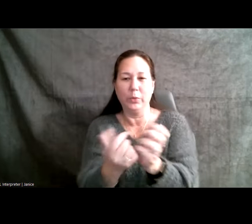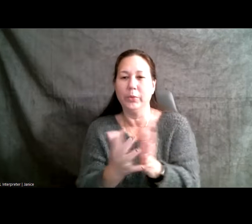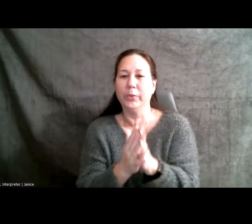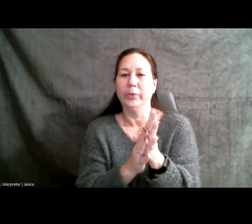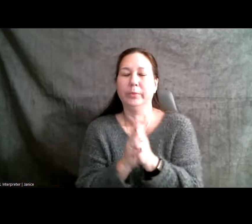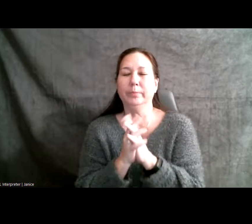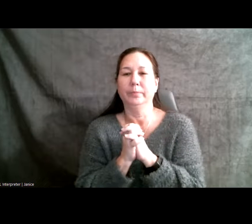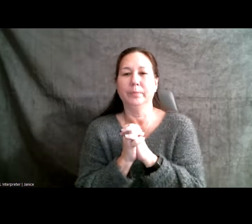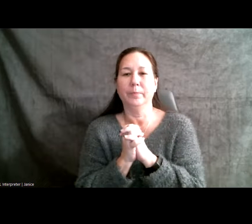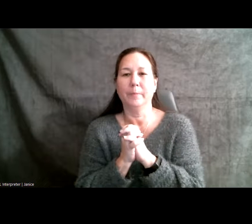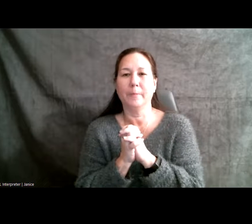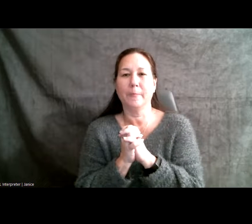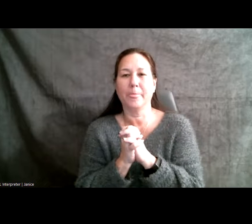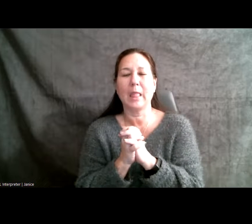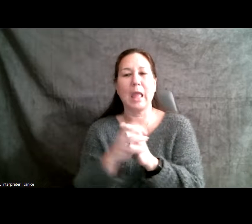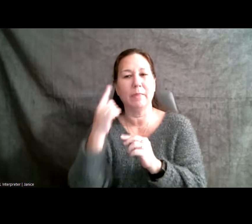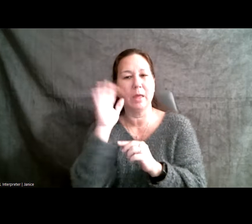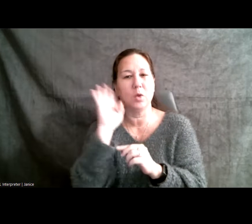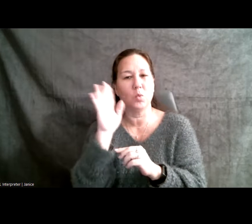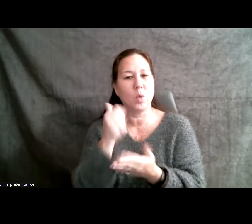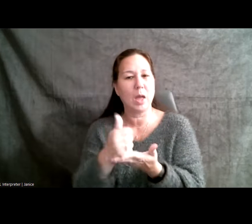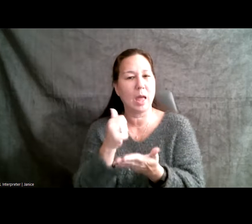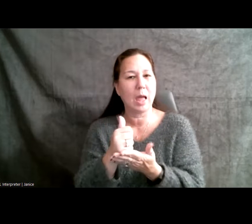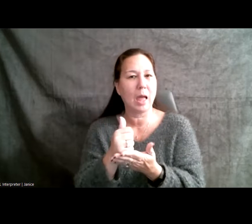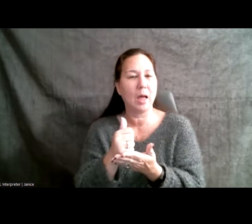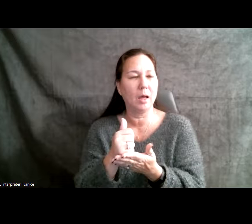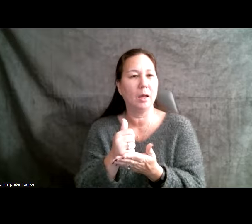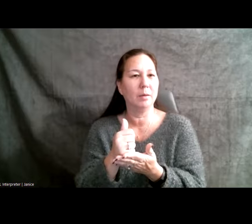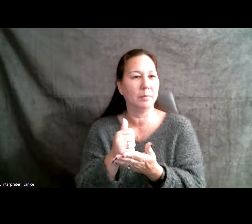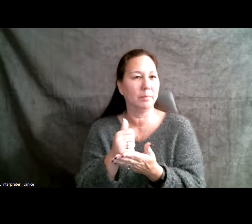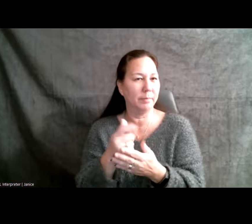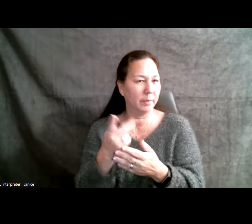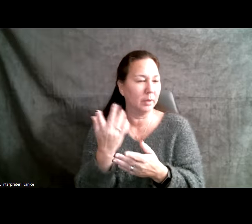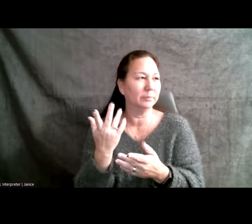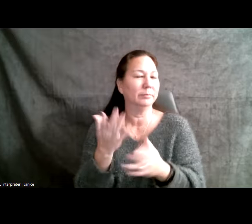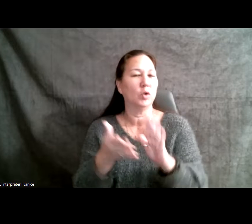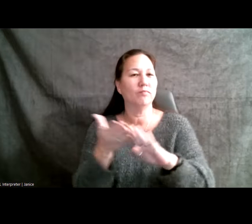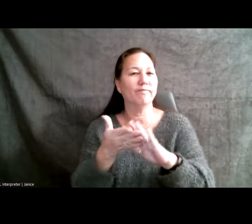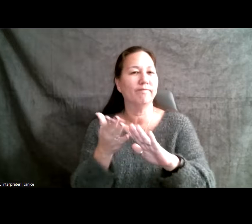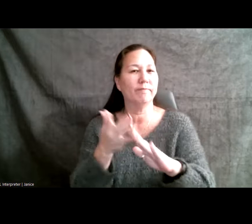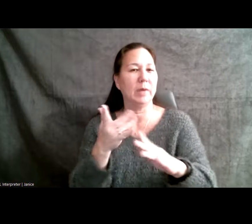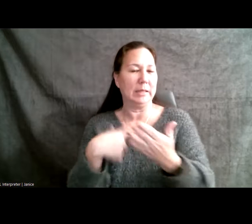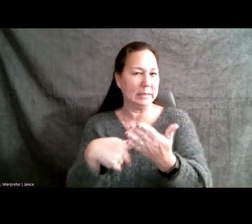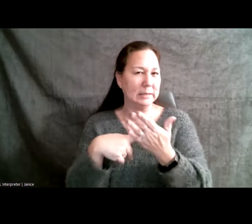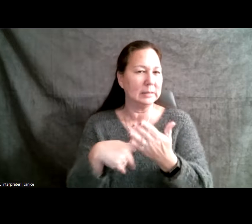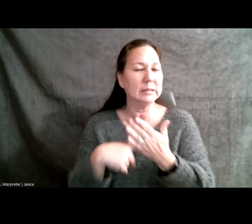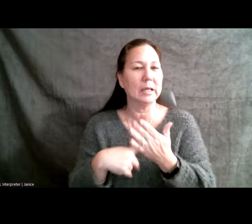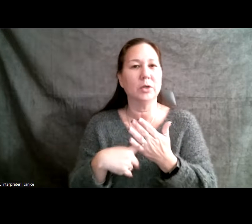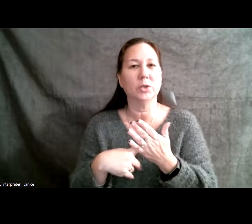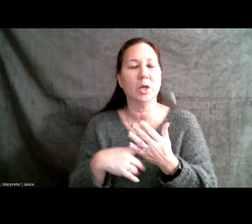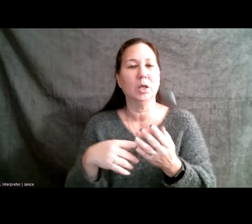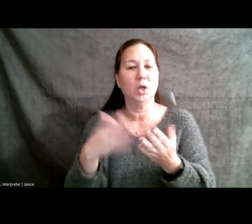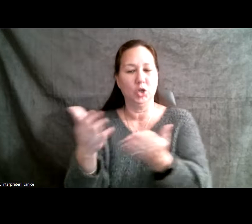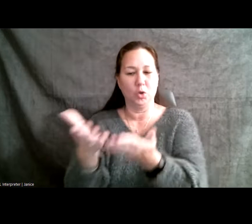which I think could help facilitate discussion with this group when we, bring this work back. And if you don't